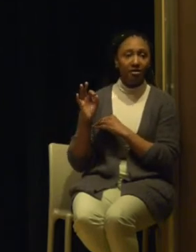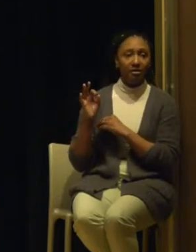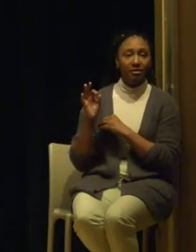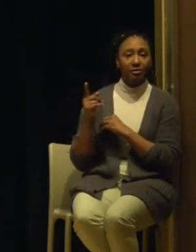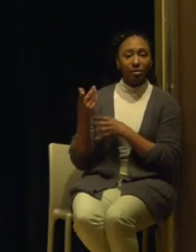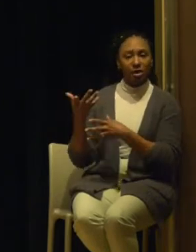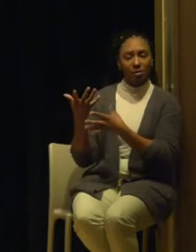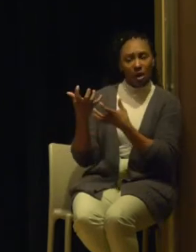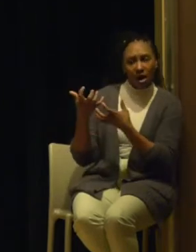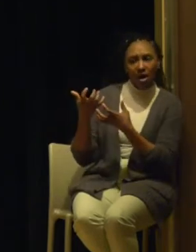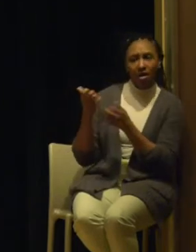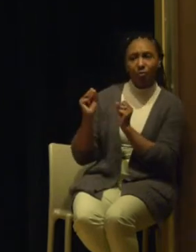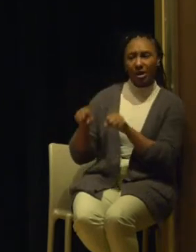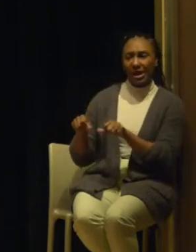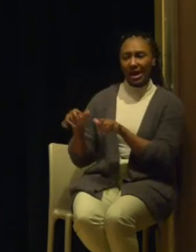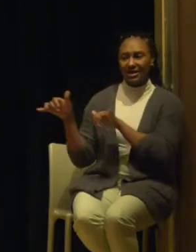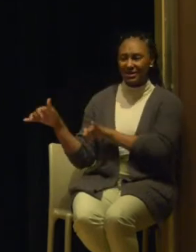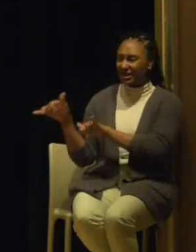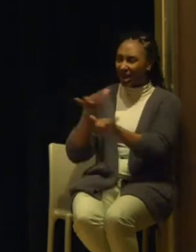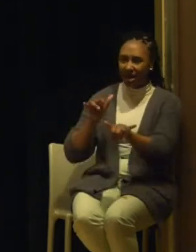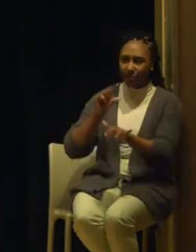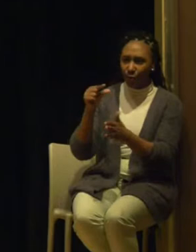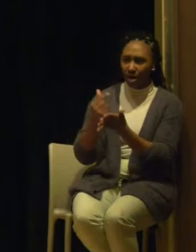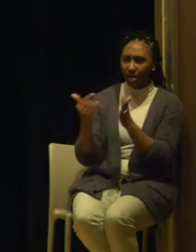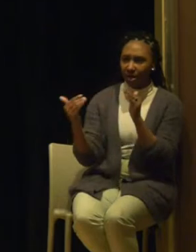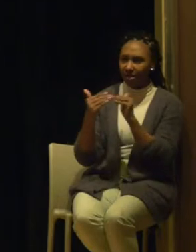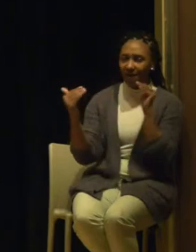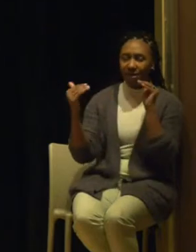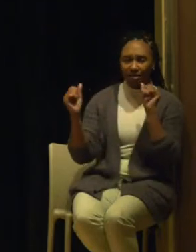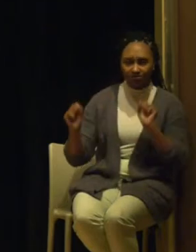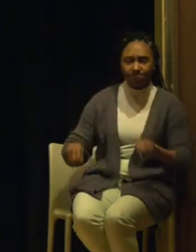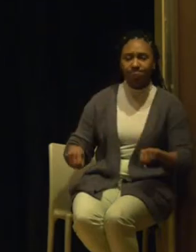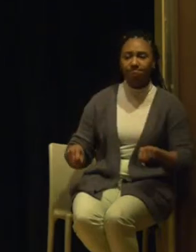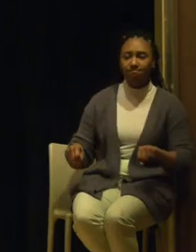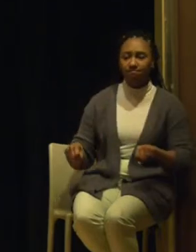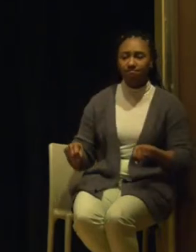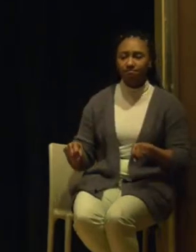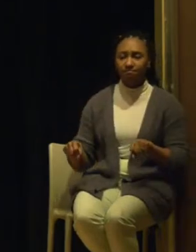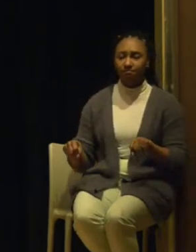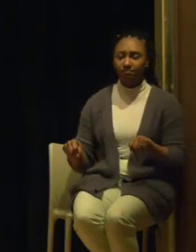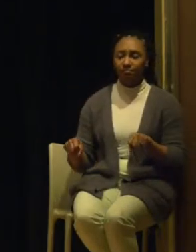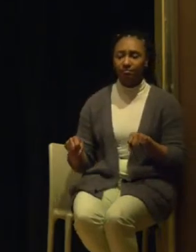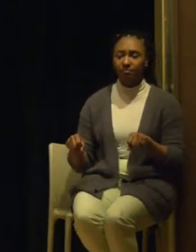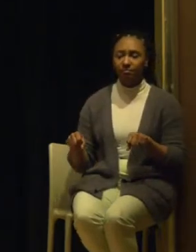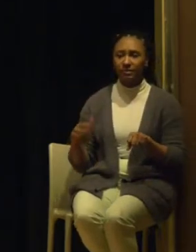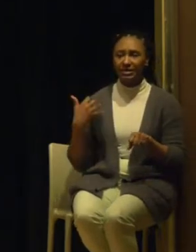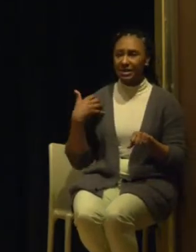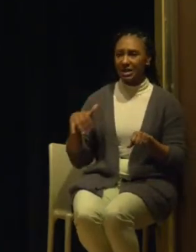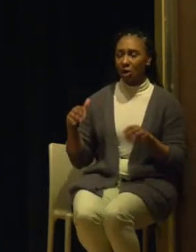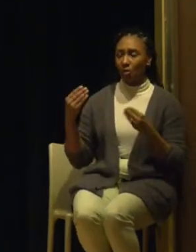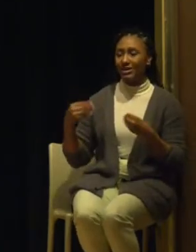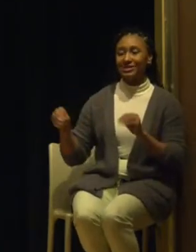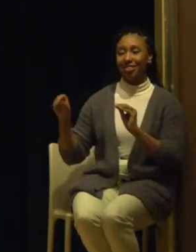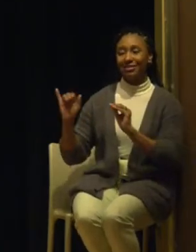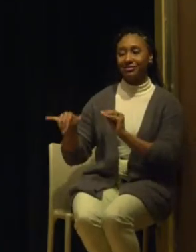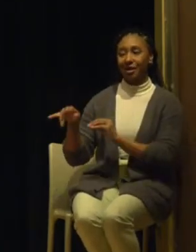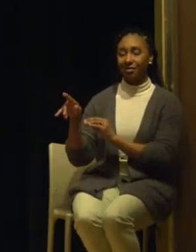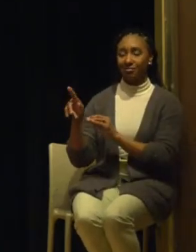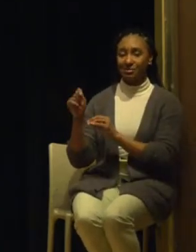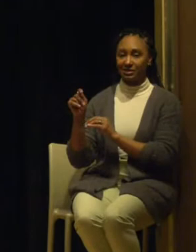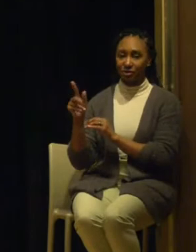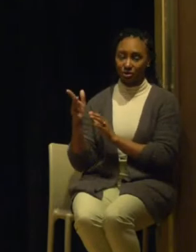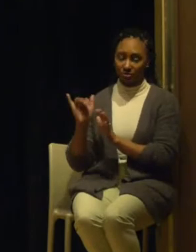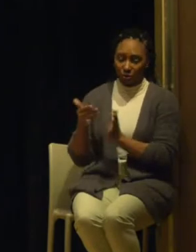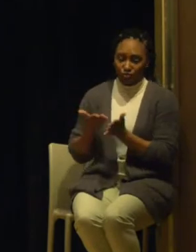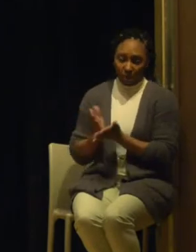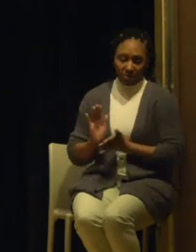we could do it at the same quality level. And they didn't want to sell it to us, so the rights.